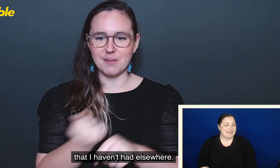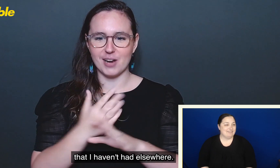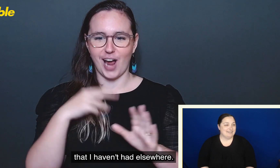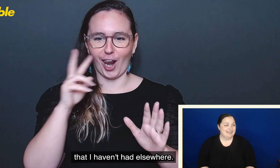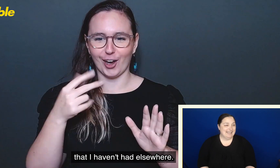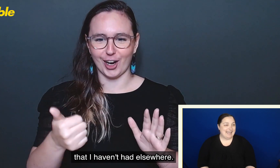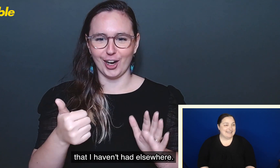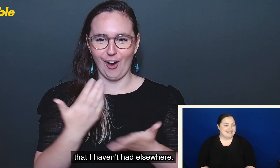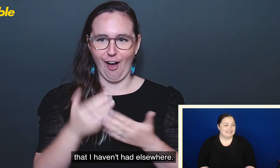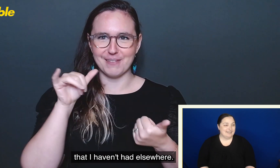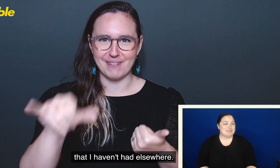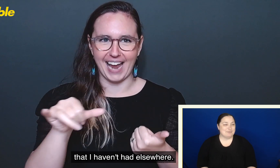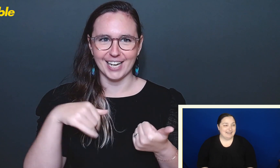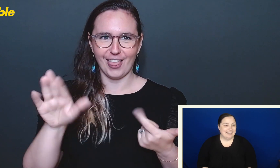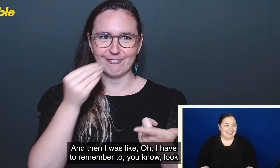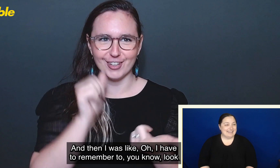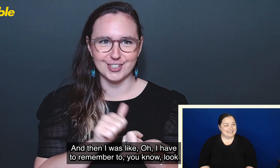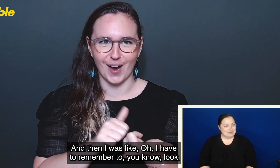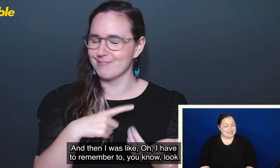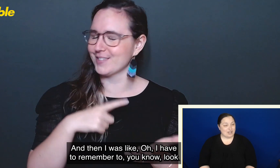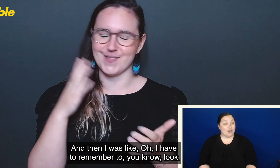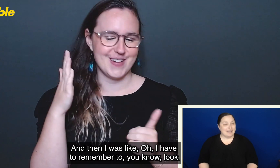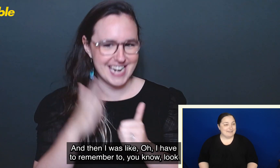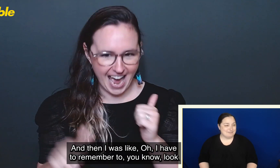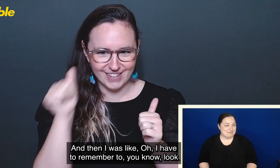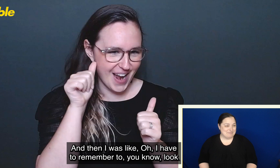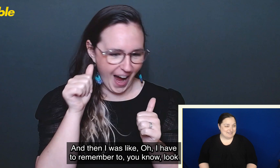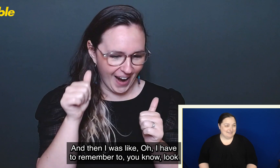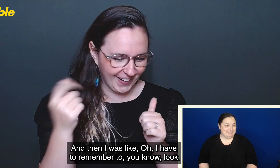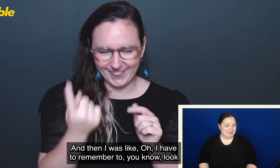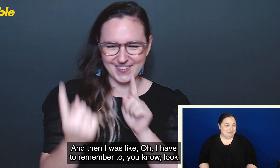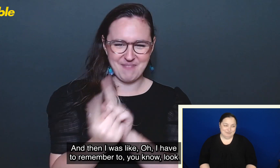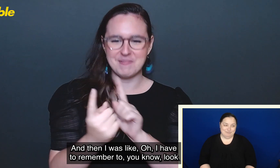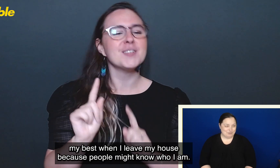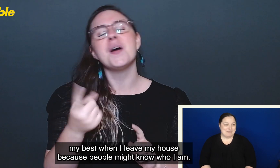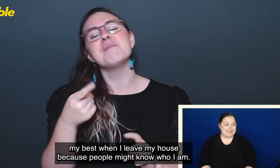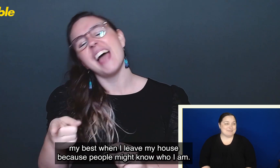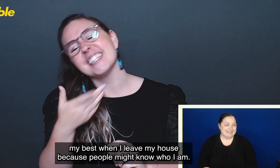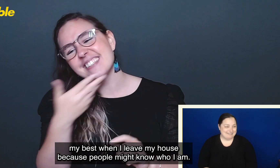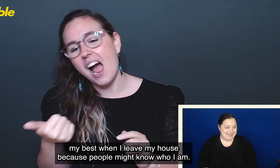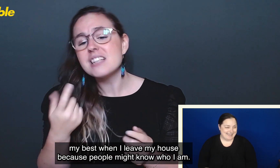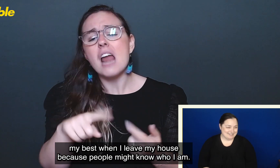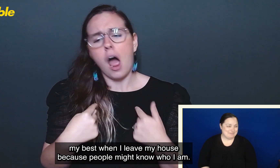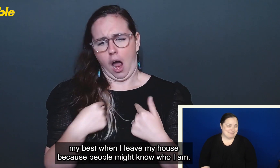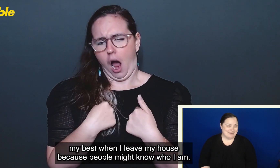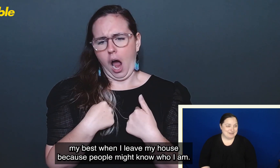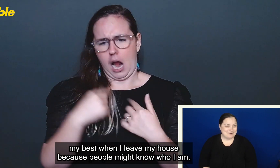that I haven't had elsewhere. And then I was like, I have to remember to, look my best when I leave my